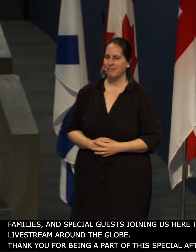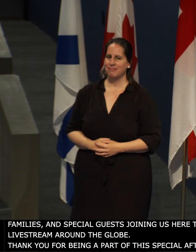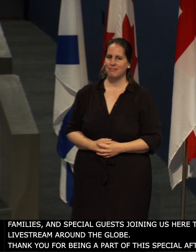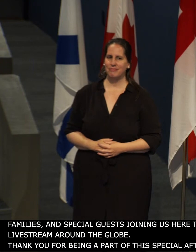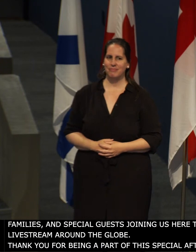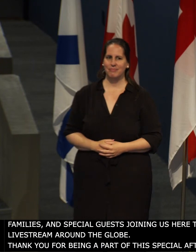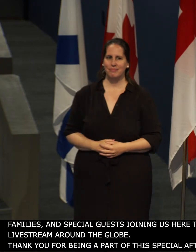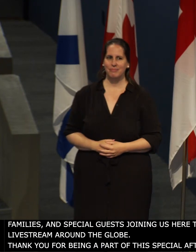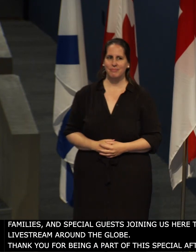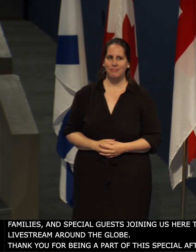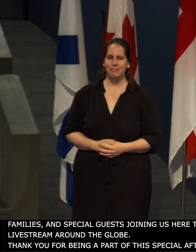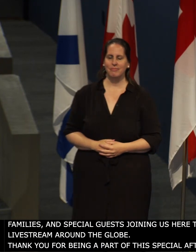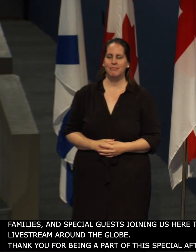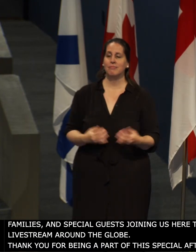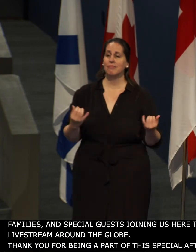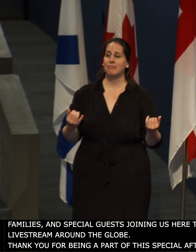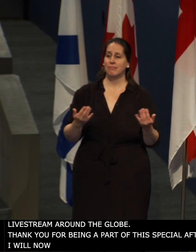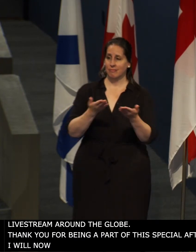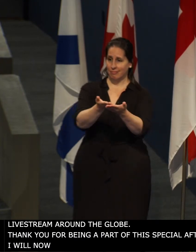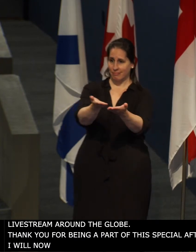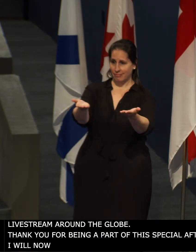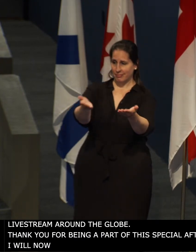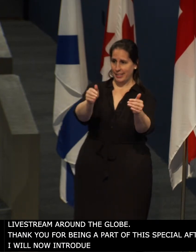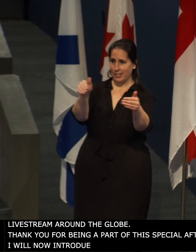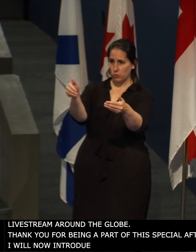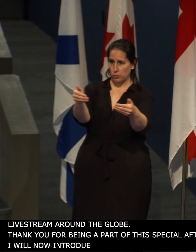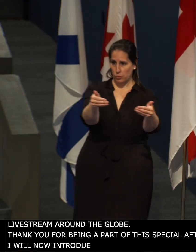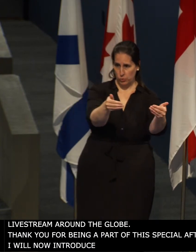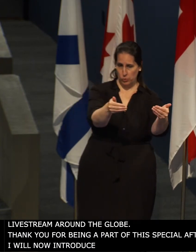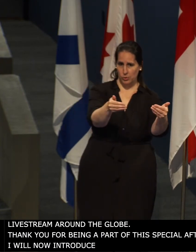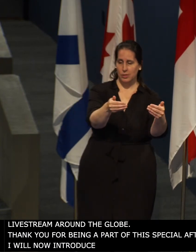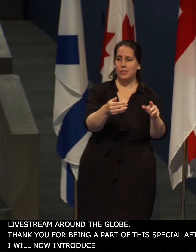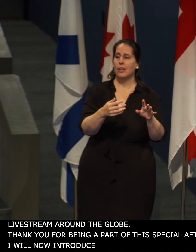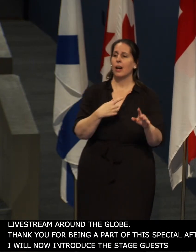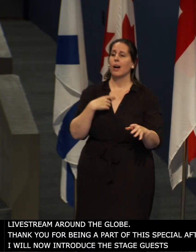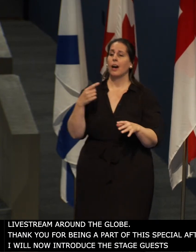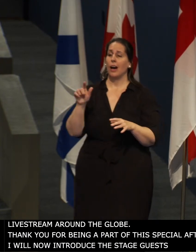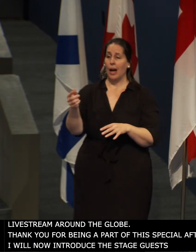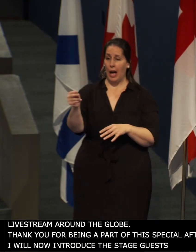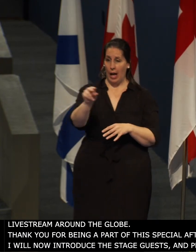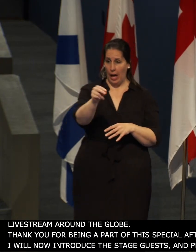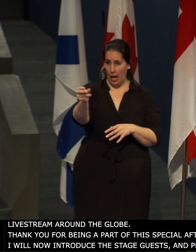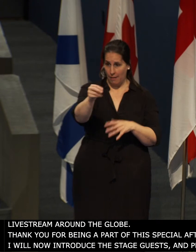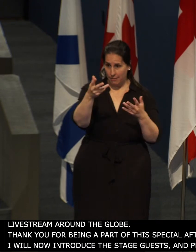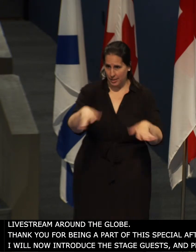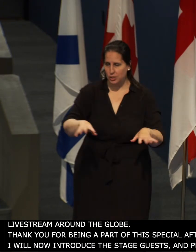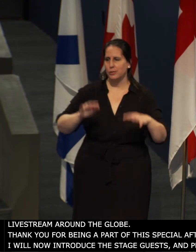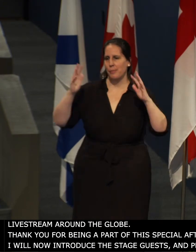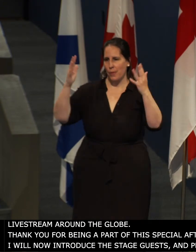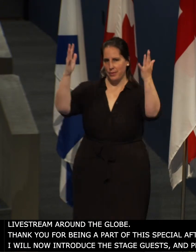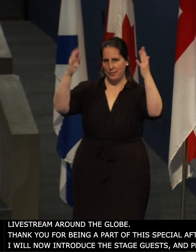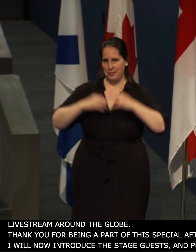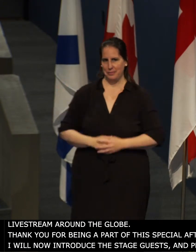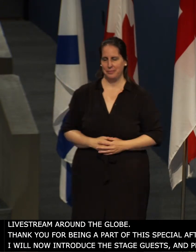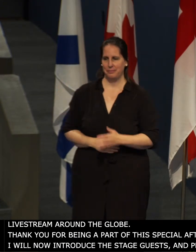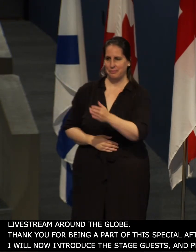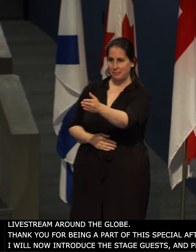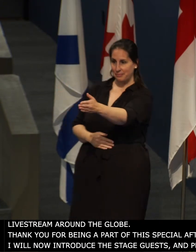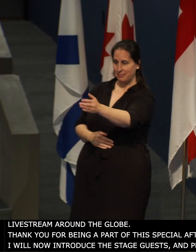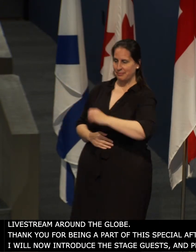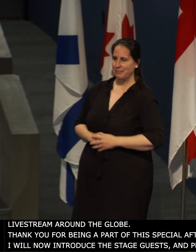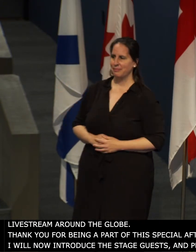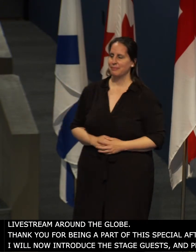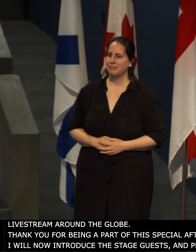I will now introduce the stage guests, and please hold your applause until I introduce everyone. So starting from my